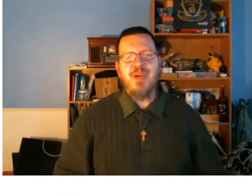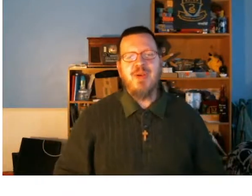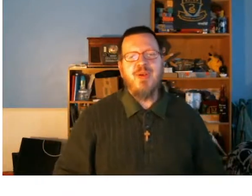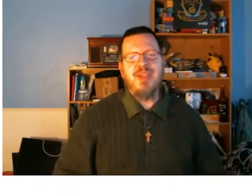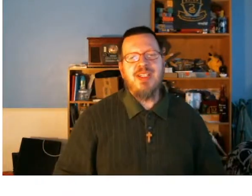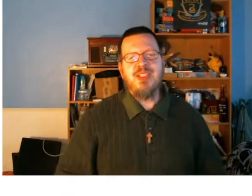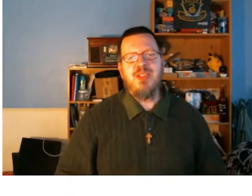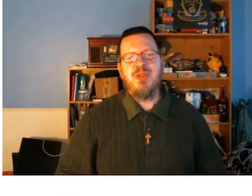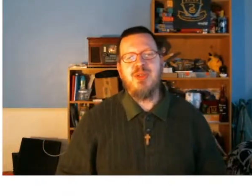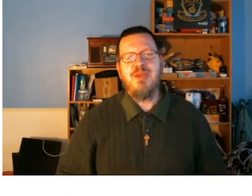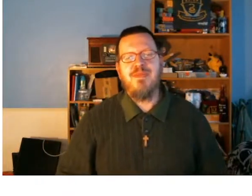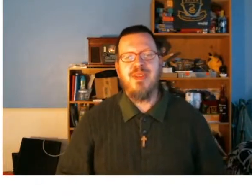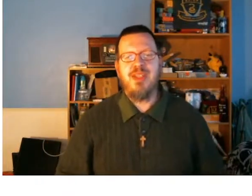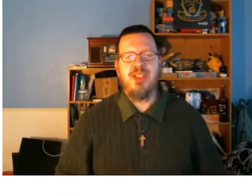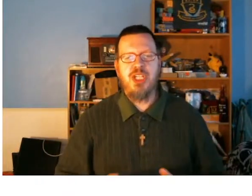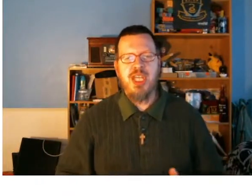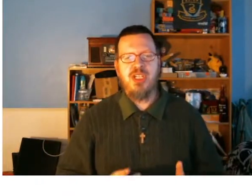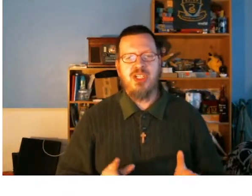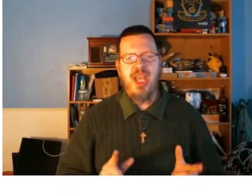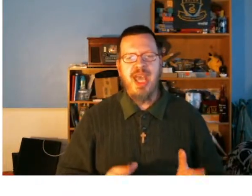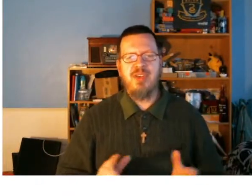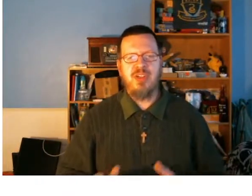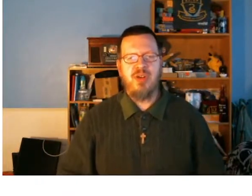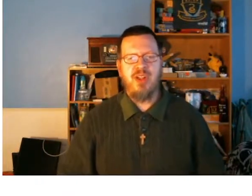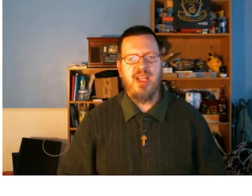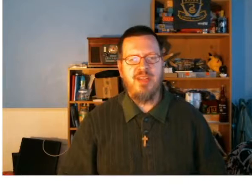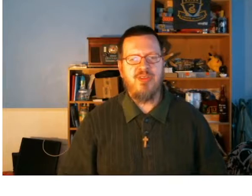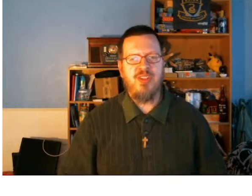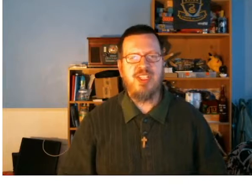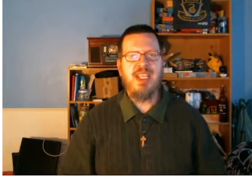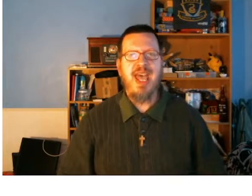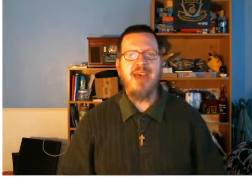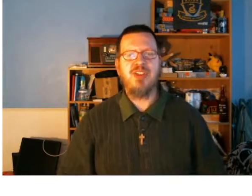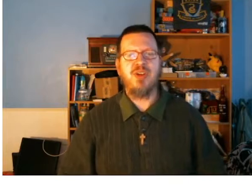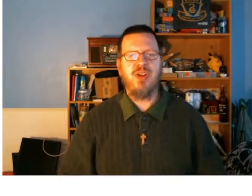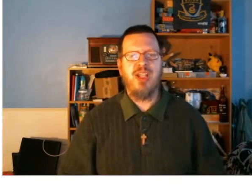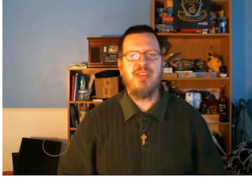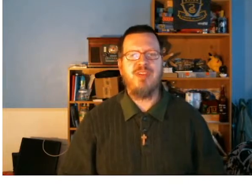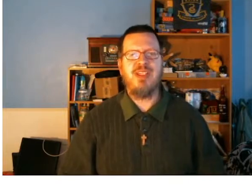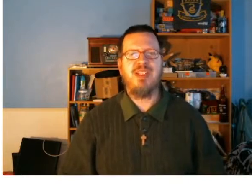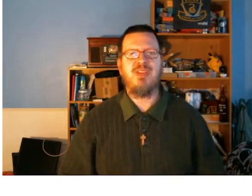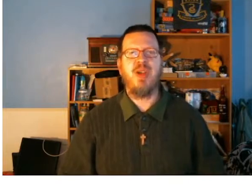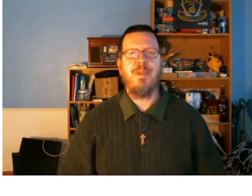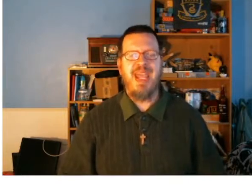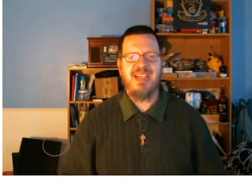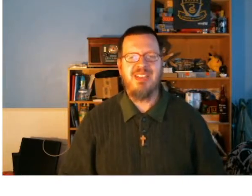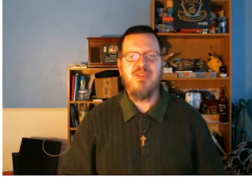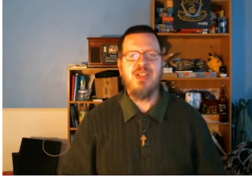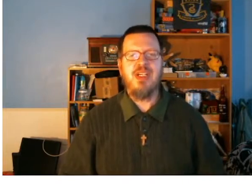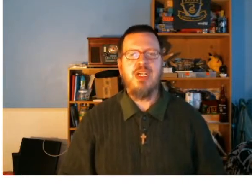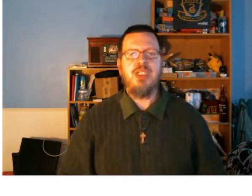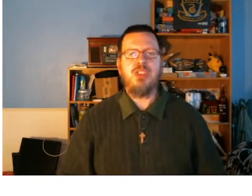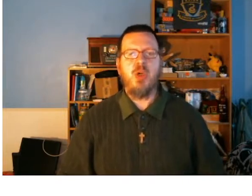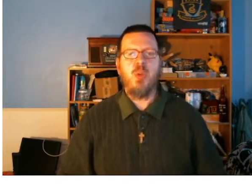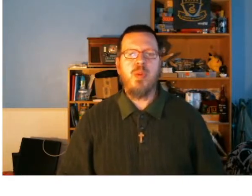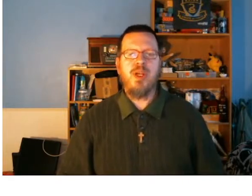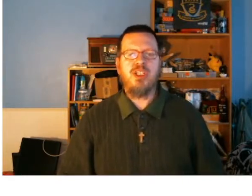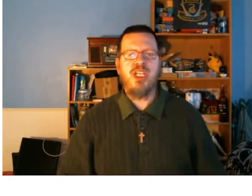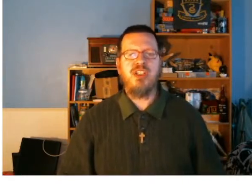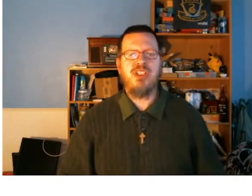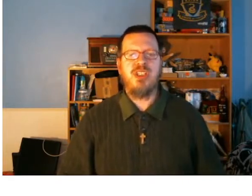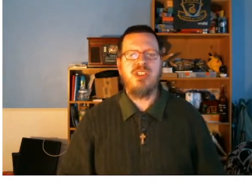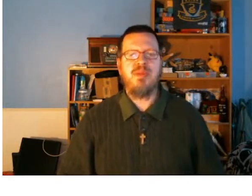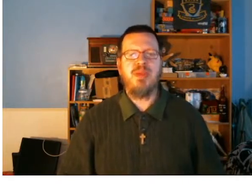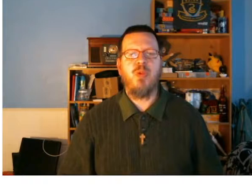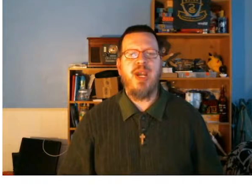and here we're going to change have eternal life. This idea have eternal life is very passive. So we want to